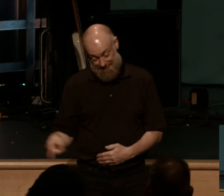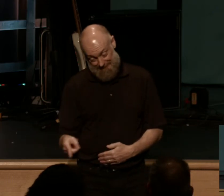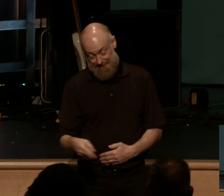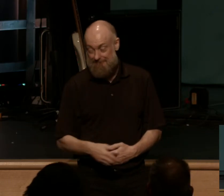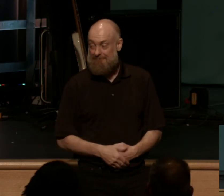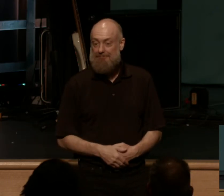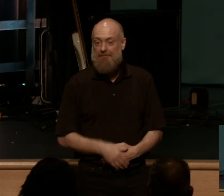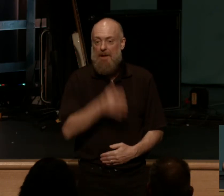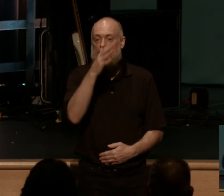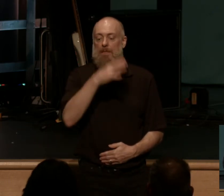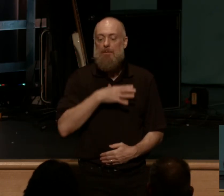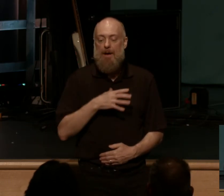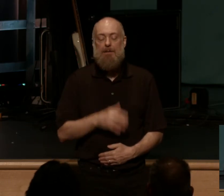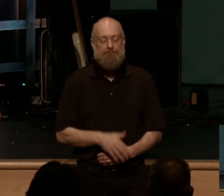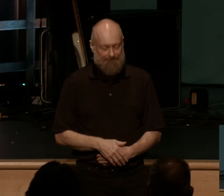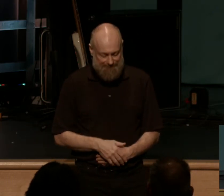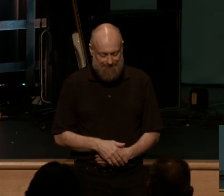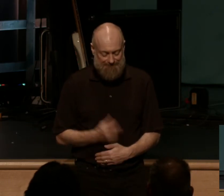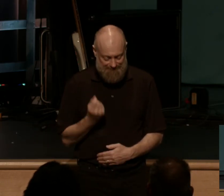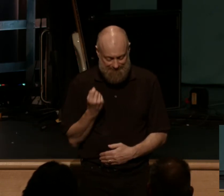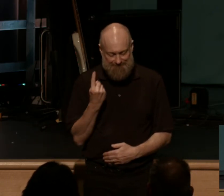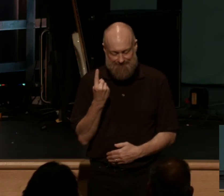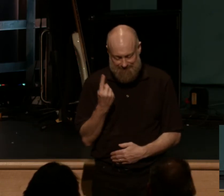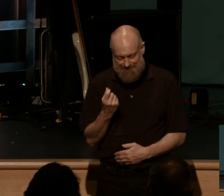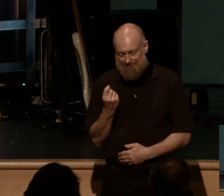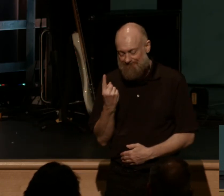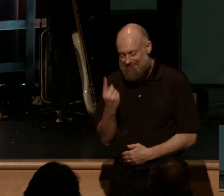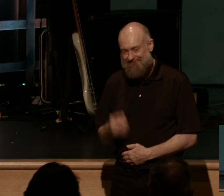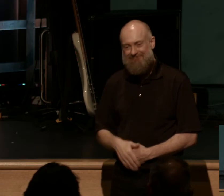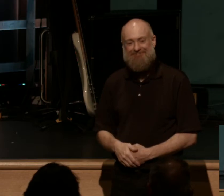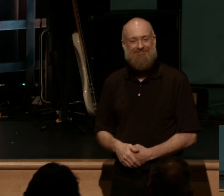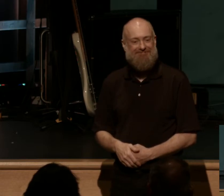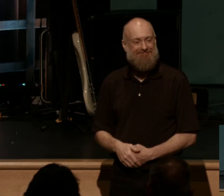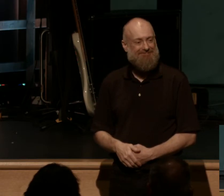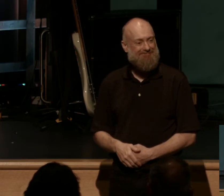young man went away with a lesson fully engaged and fully understood.